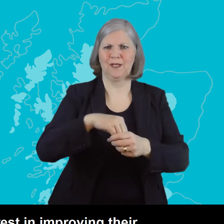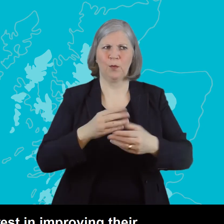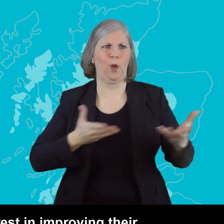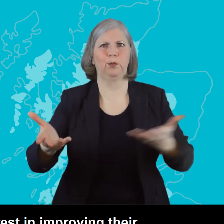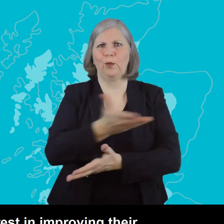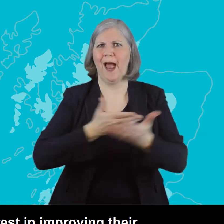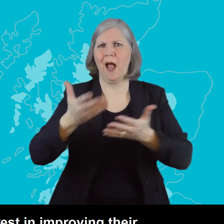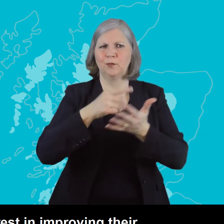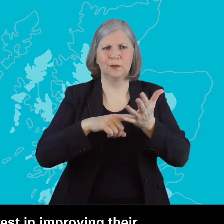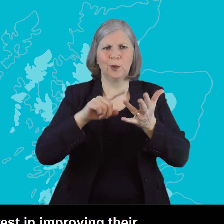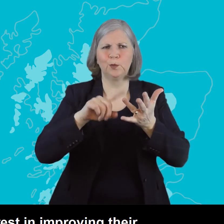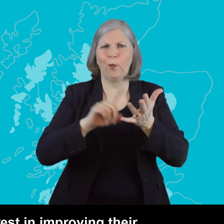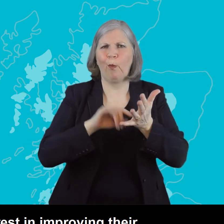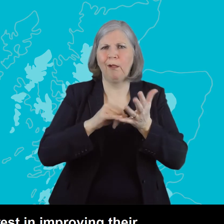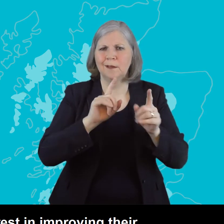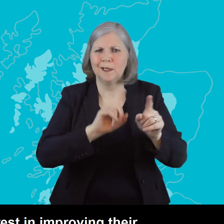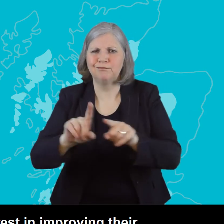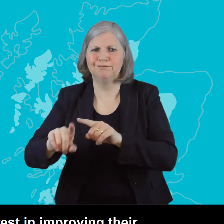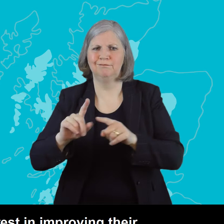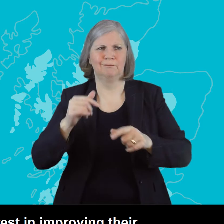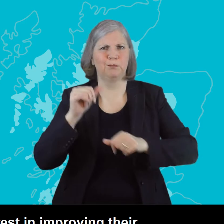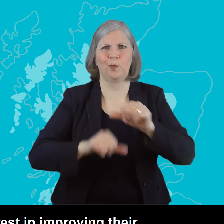inclusive communication tools and processes.